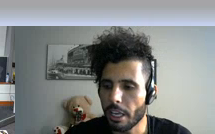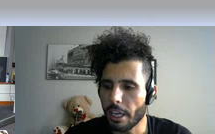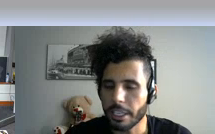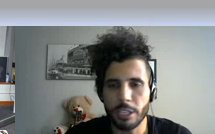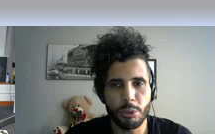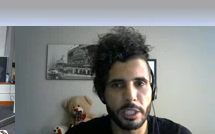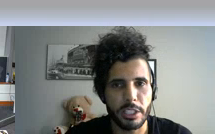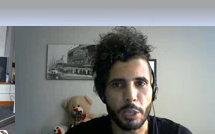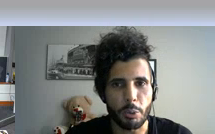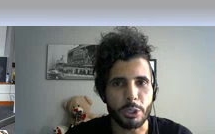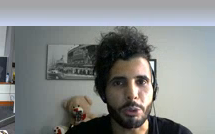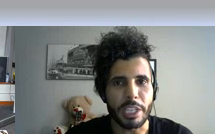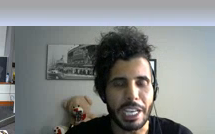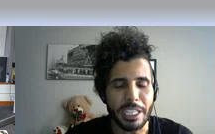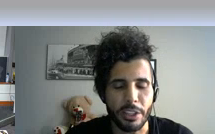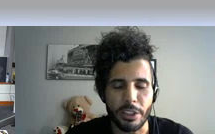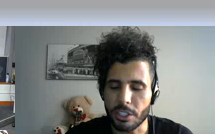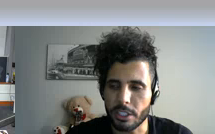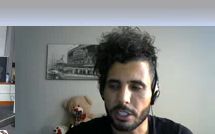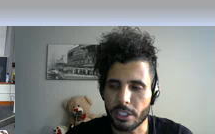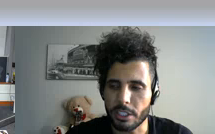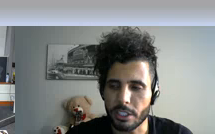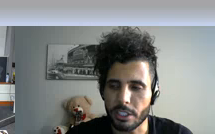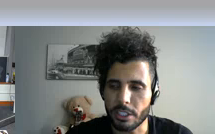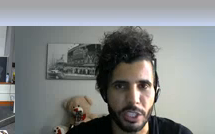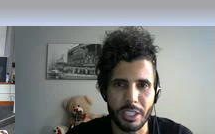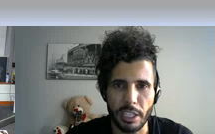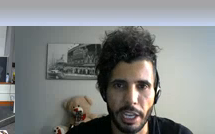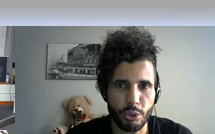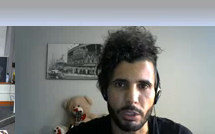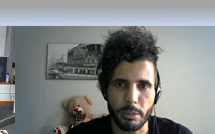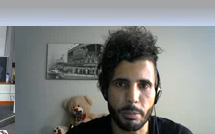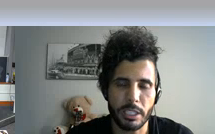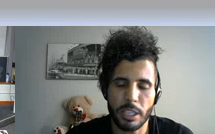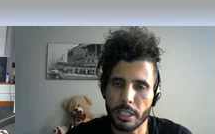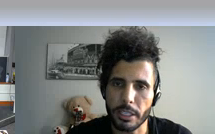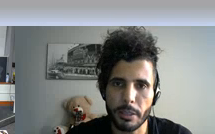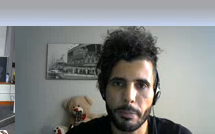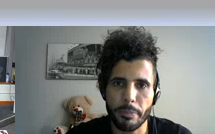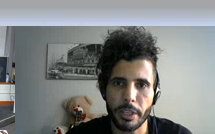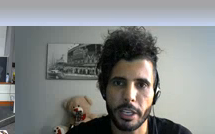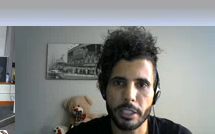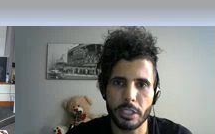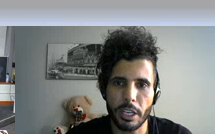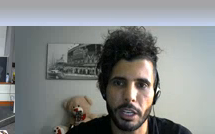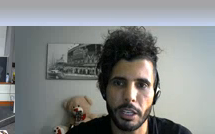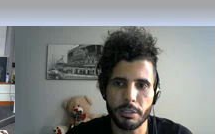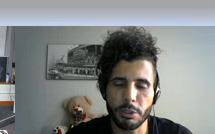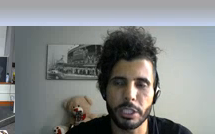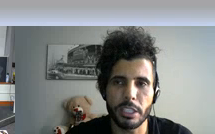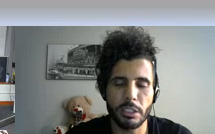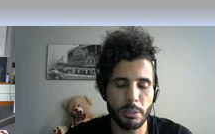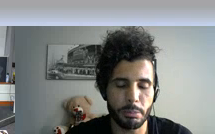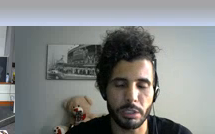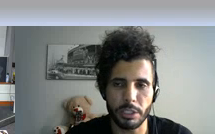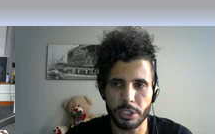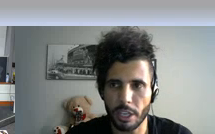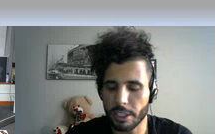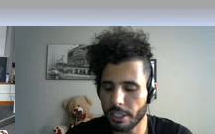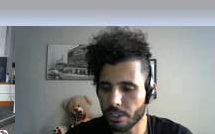I can't really say we created this. It emerged naturally by signing. And if you attended the plenary talk